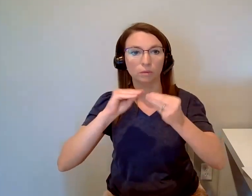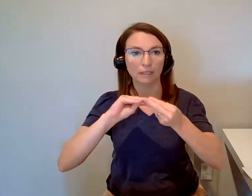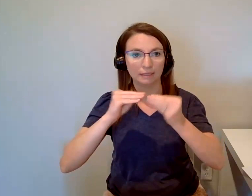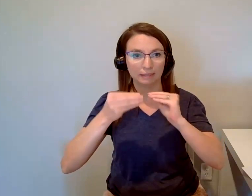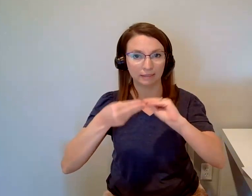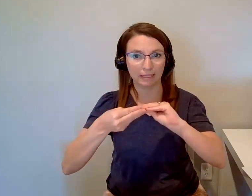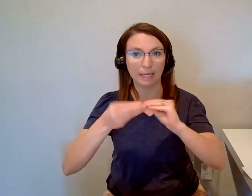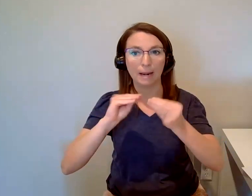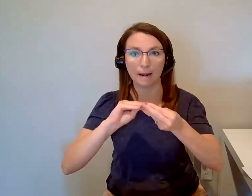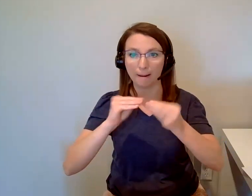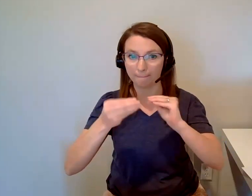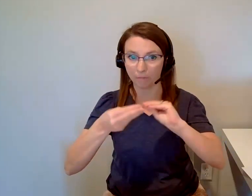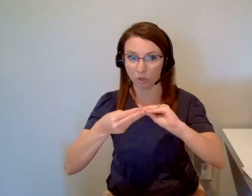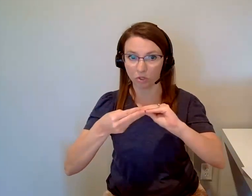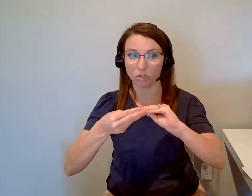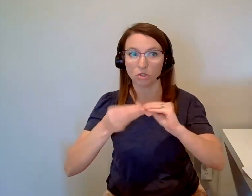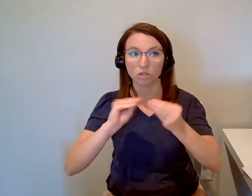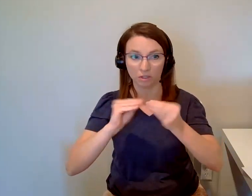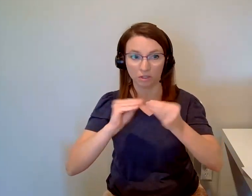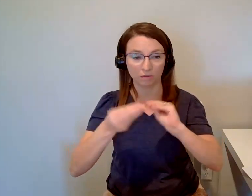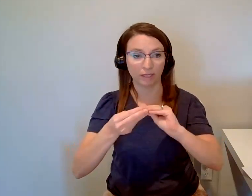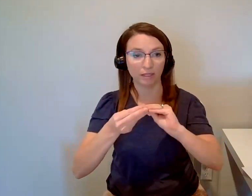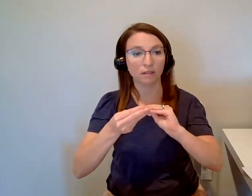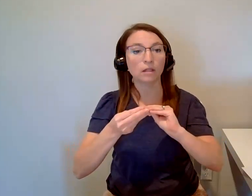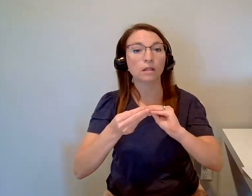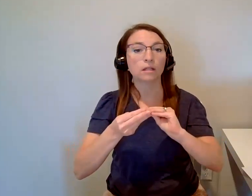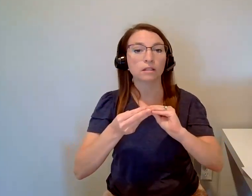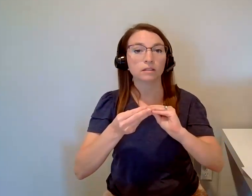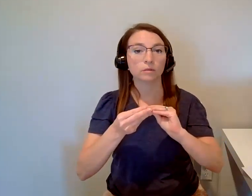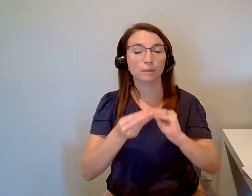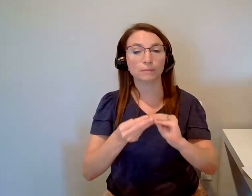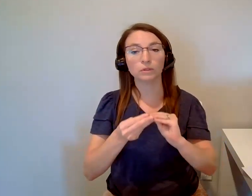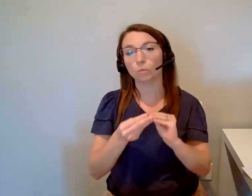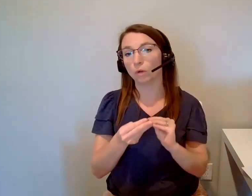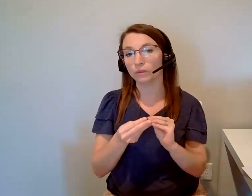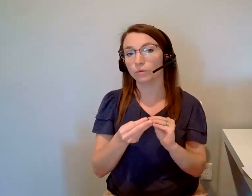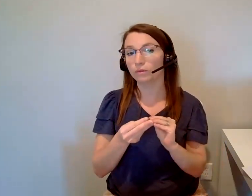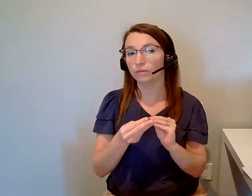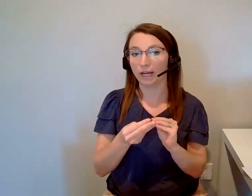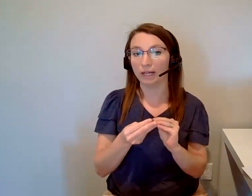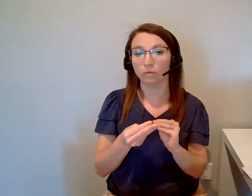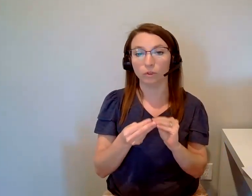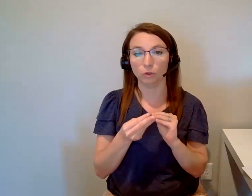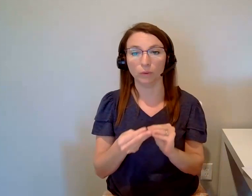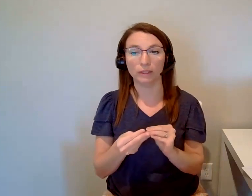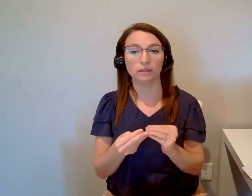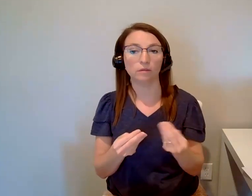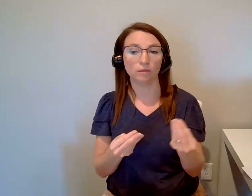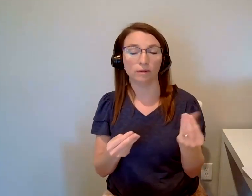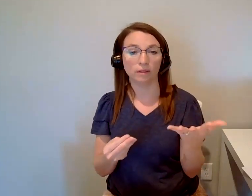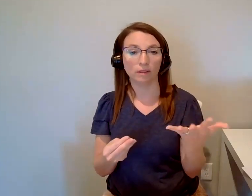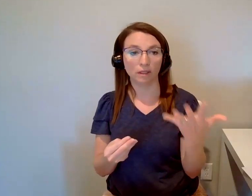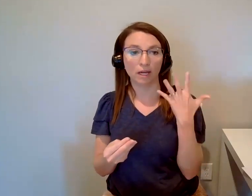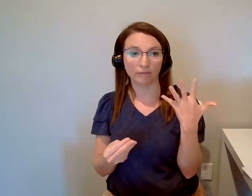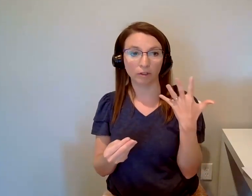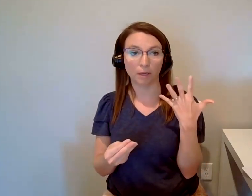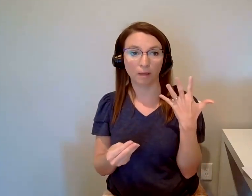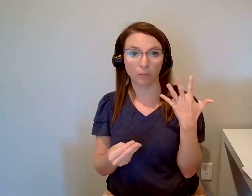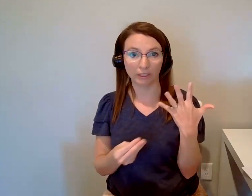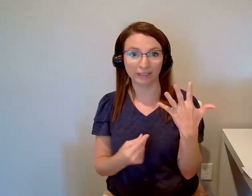twist number. Okay. So numbers 1 through 5, you're going to have your palm